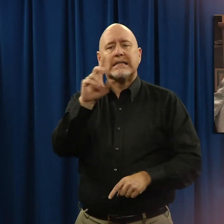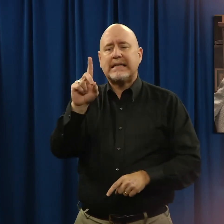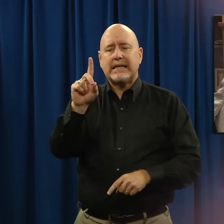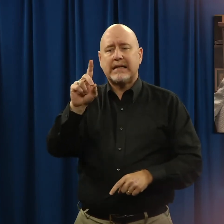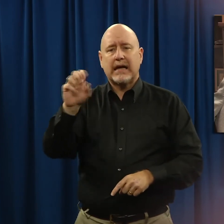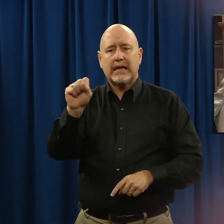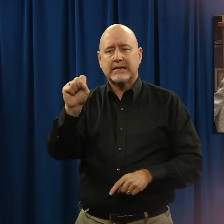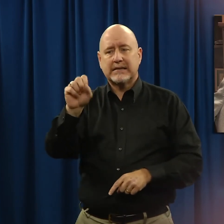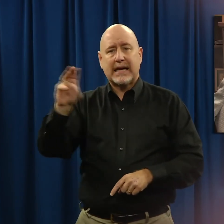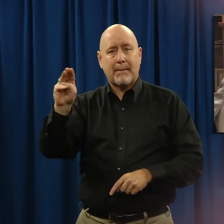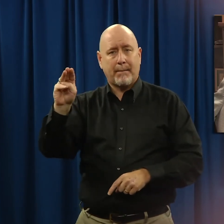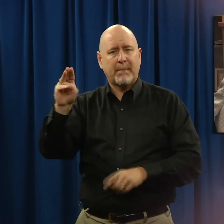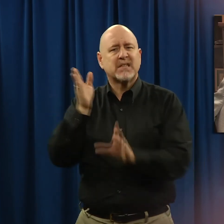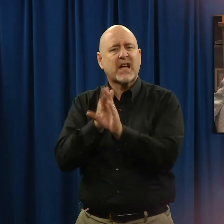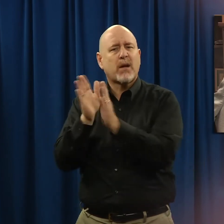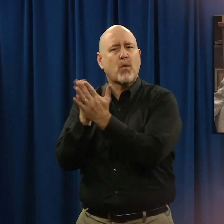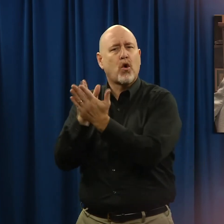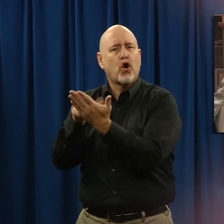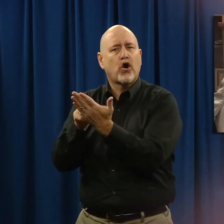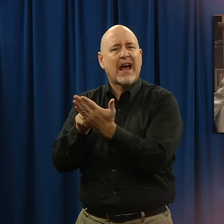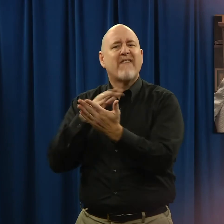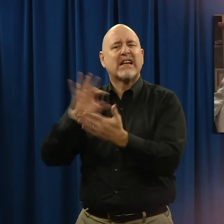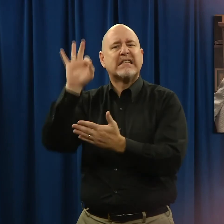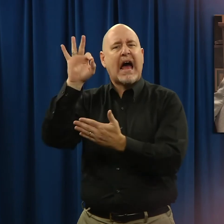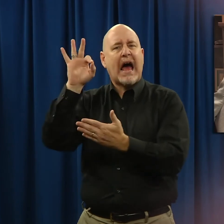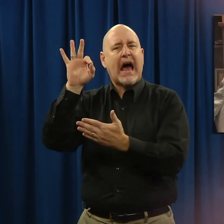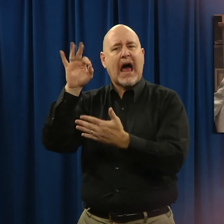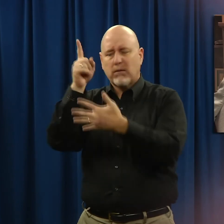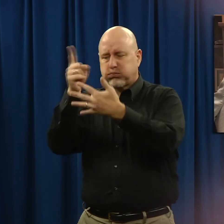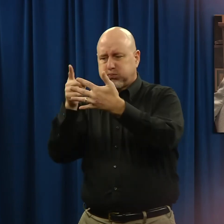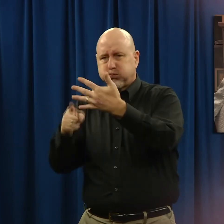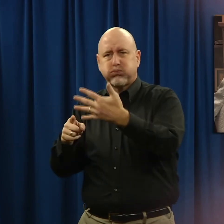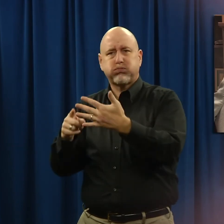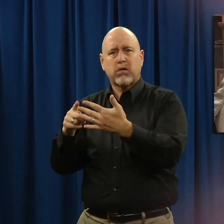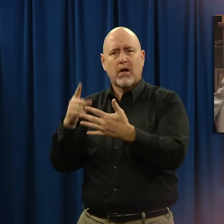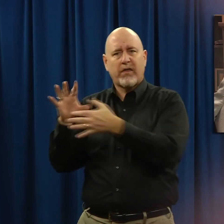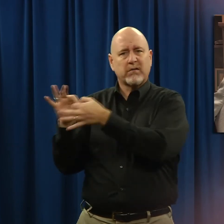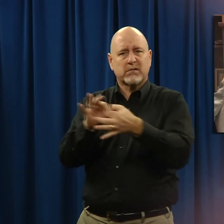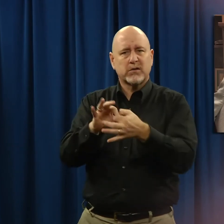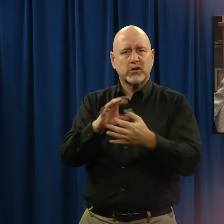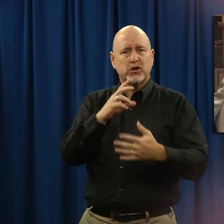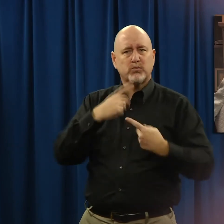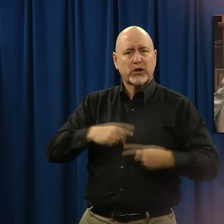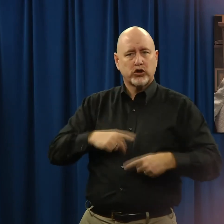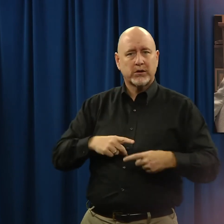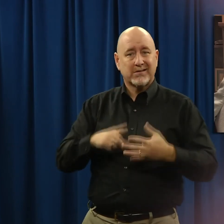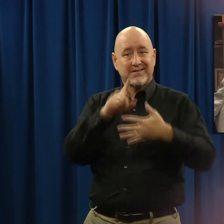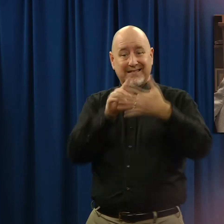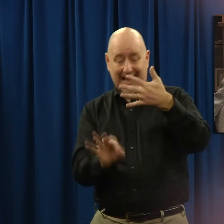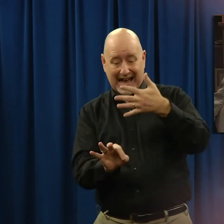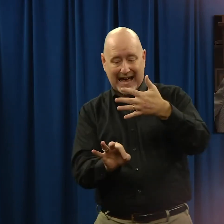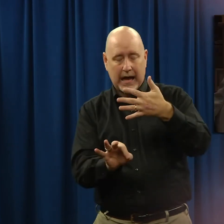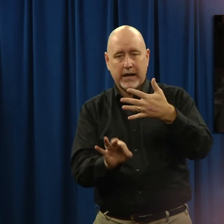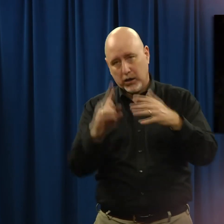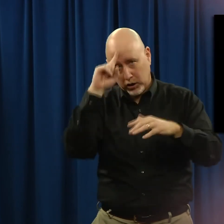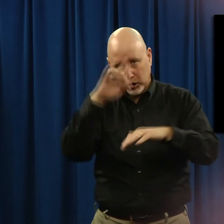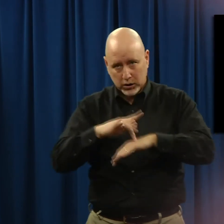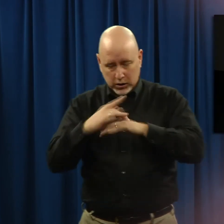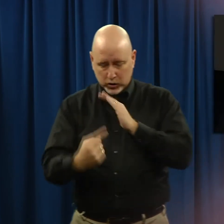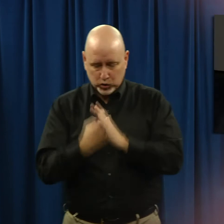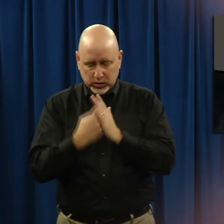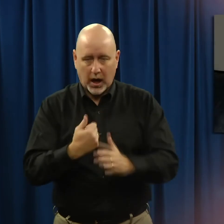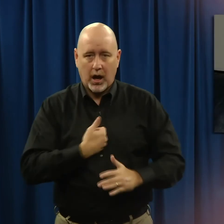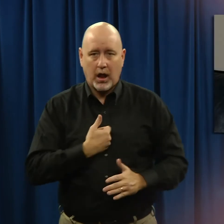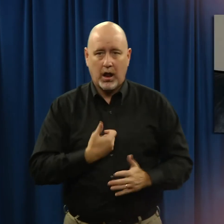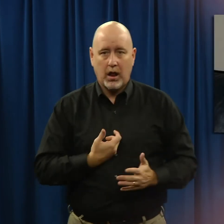characteristics in the DSM-4 for depression, number 9, is suicidal ideations.